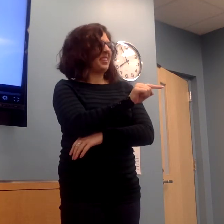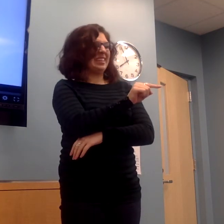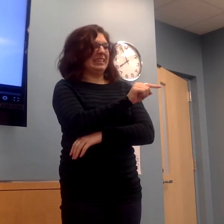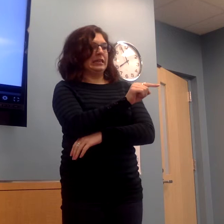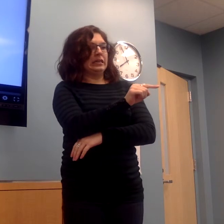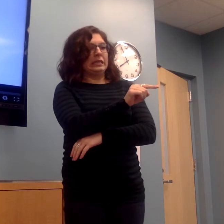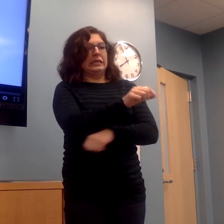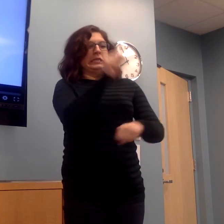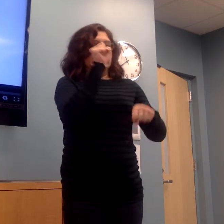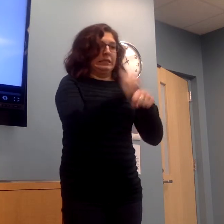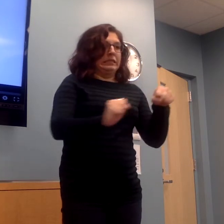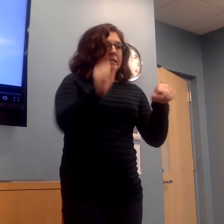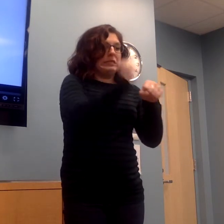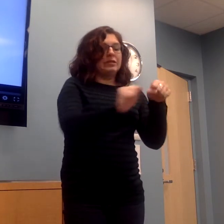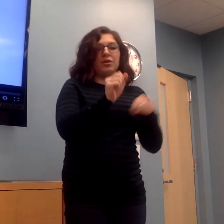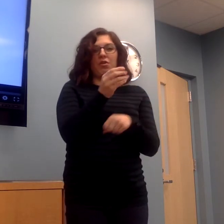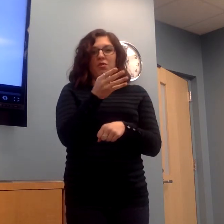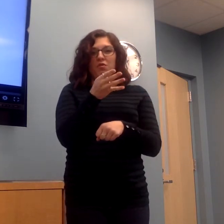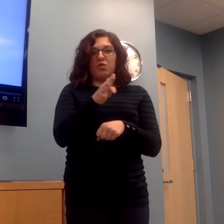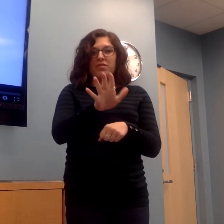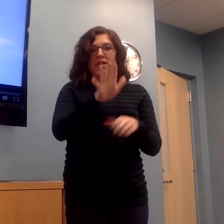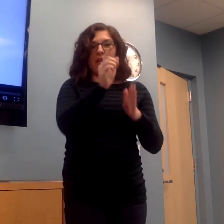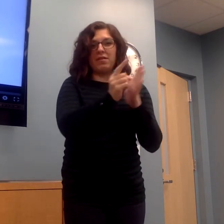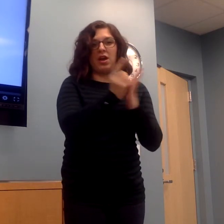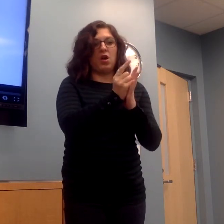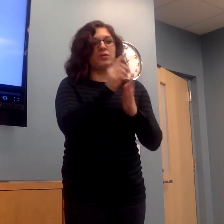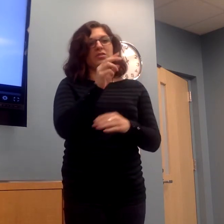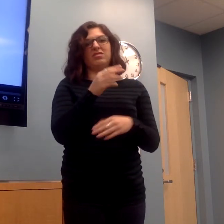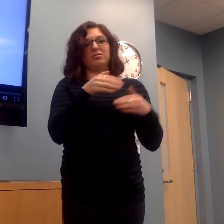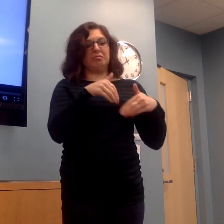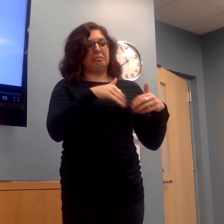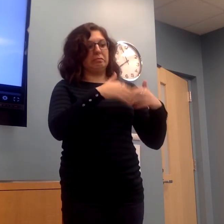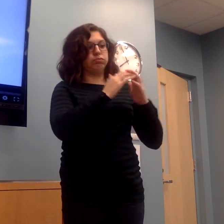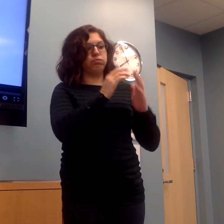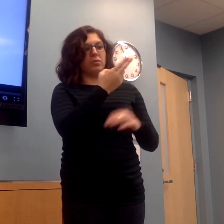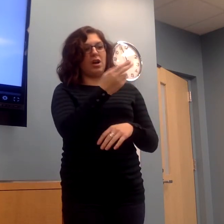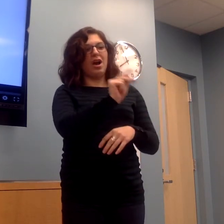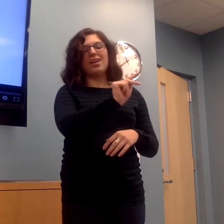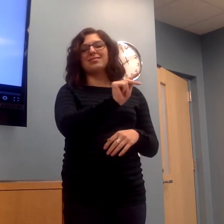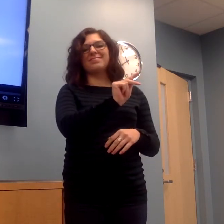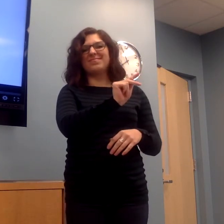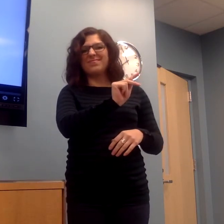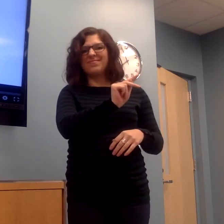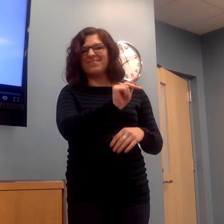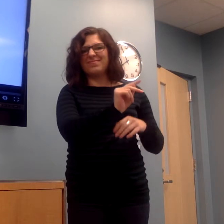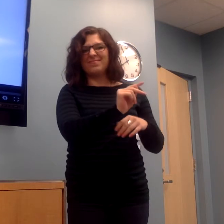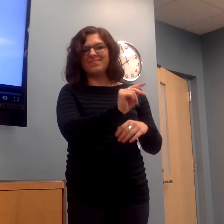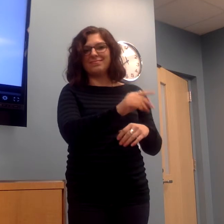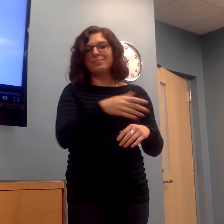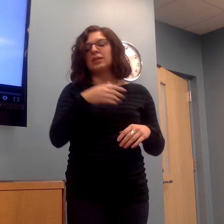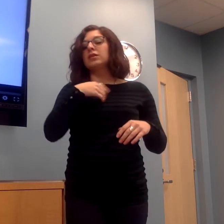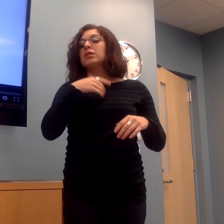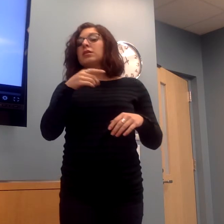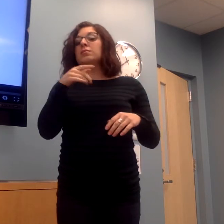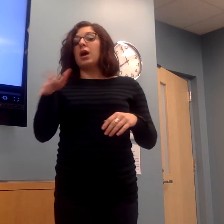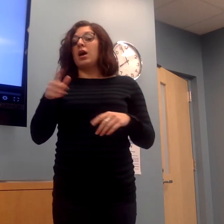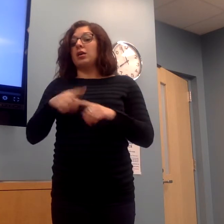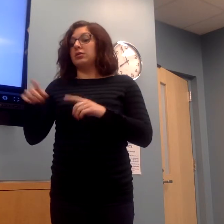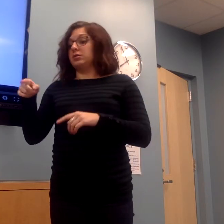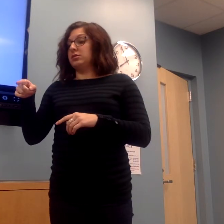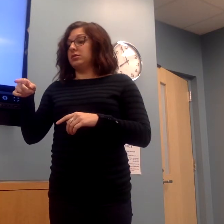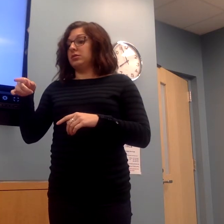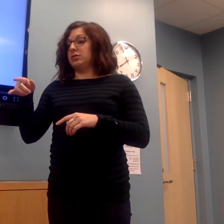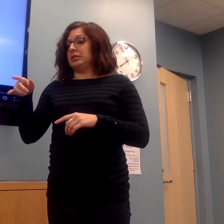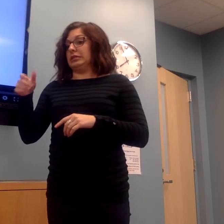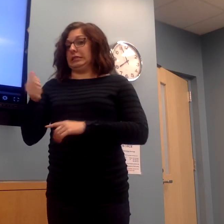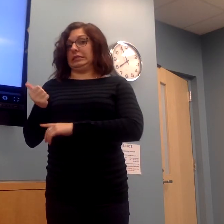45 hours to finish a hut. Skipper can get down to the lagoon, catch enough fish for 7 people, come back, clean the fish, and cook the fish dinner in